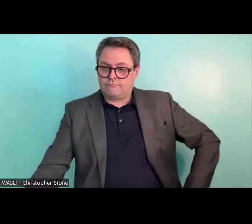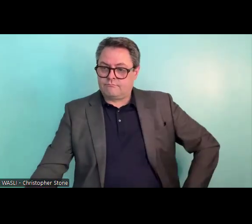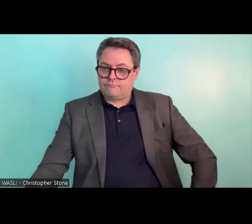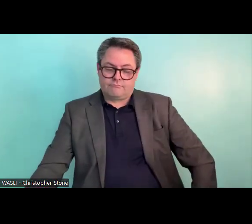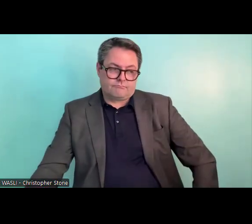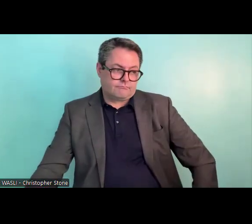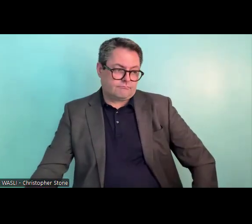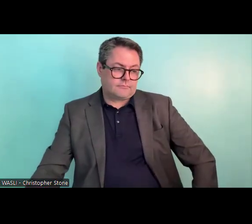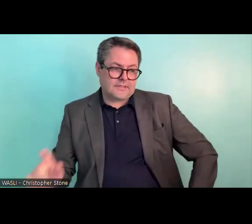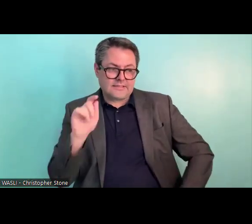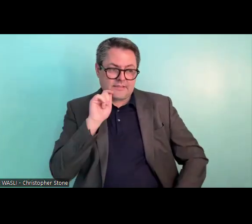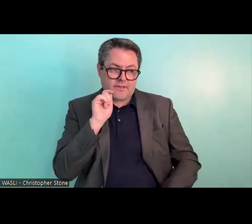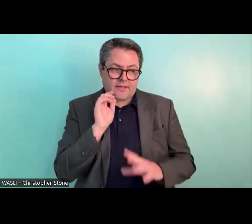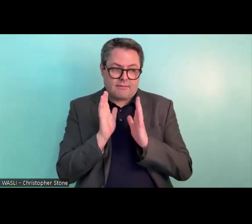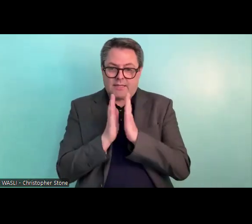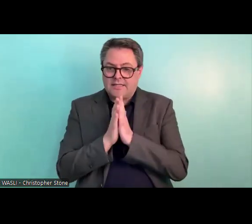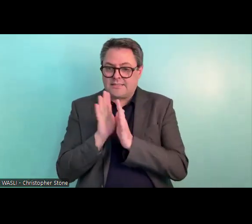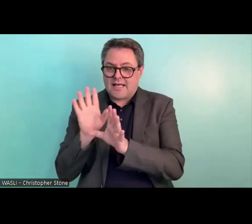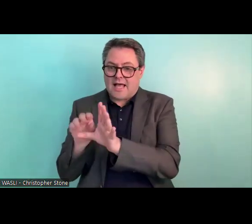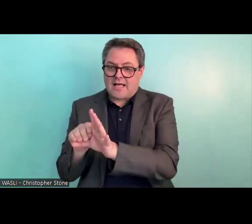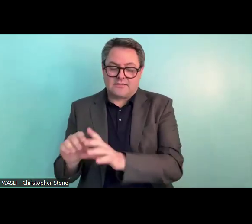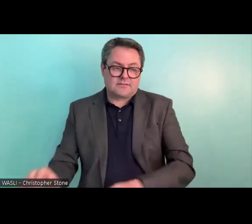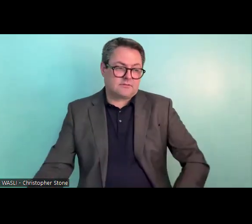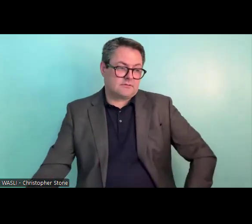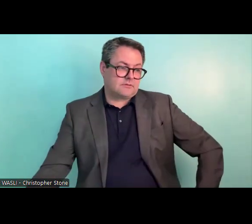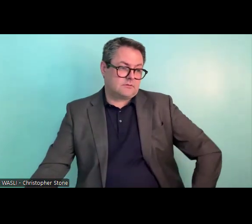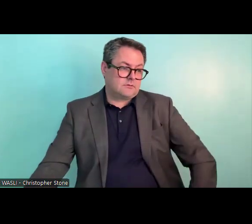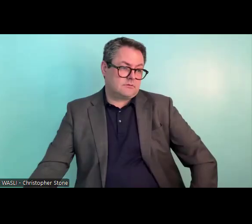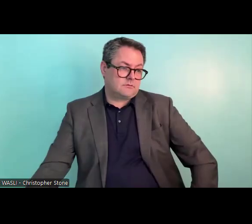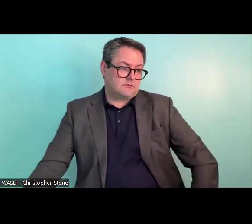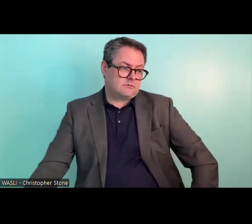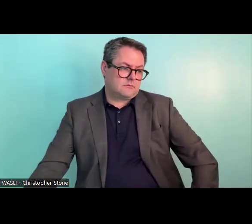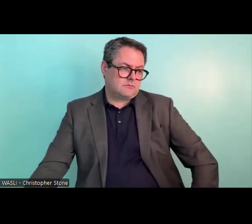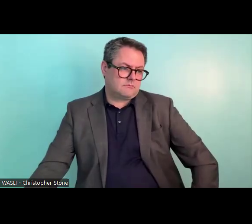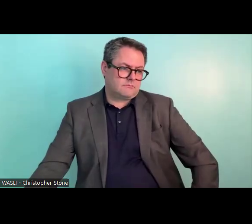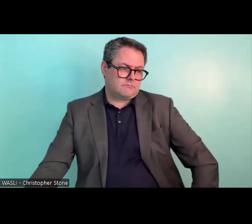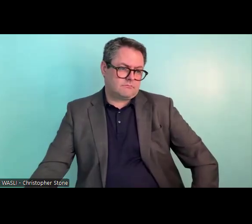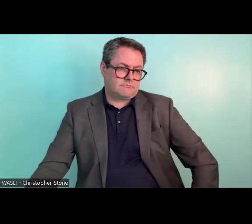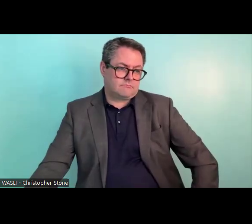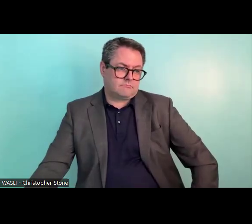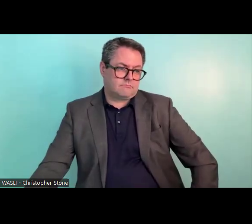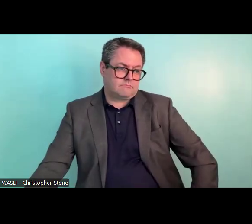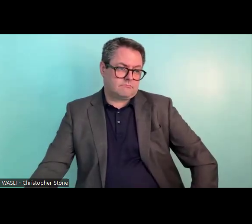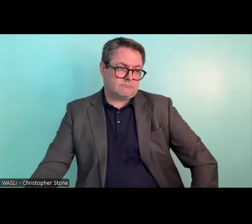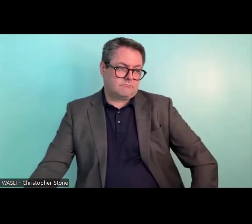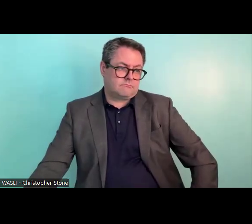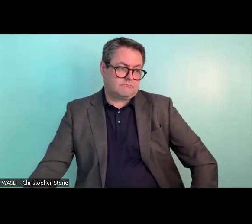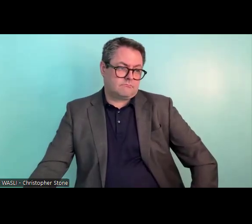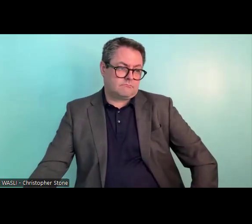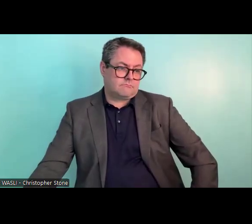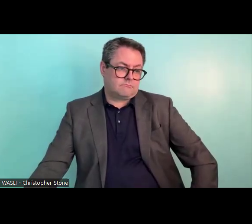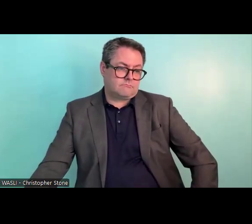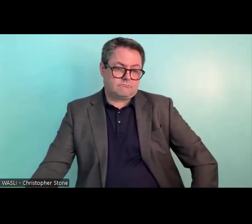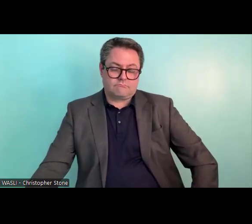yet. Also Sarah said that they're not in a group yet. So if they can be added to the voting group, that would be